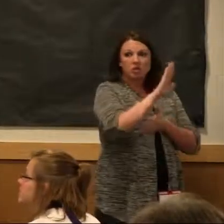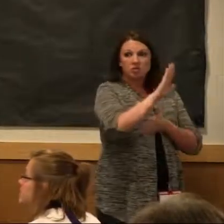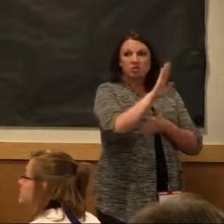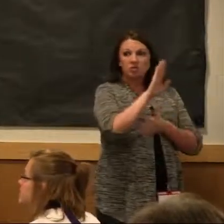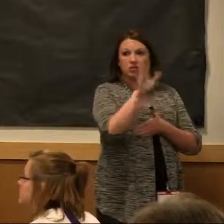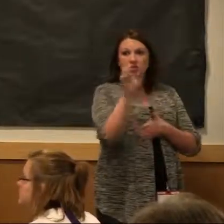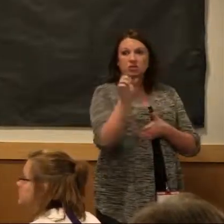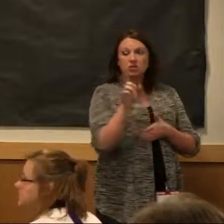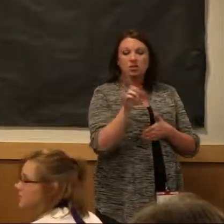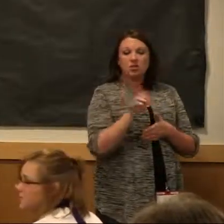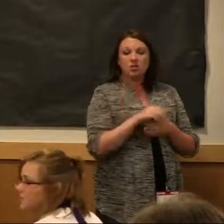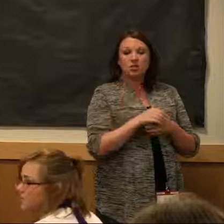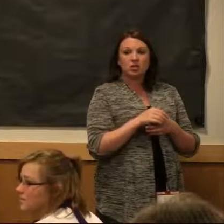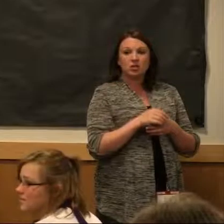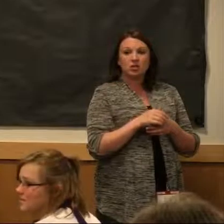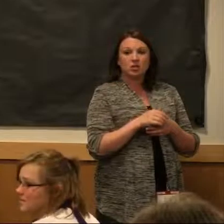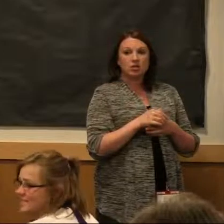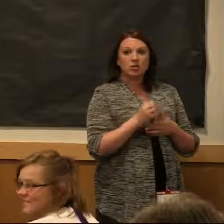Yes.